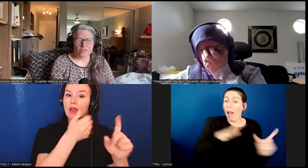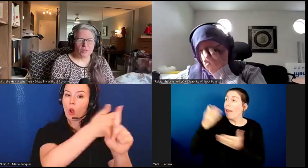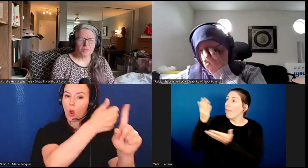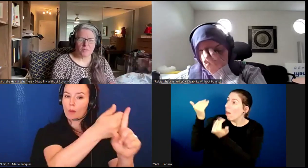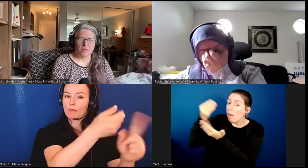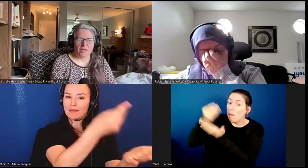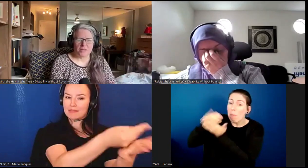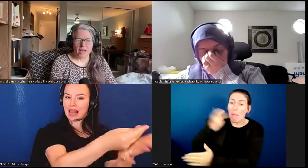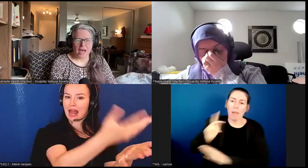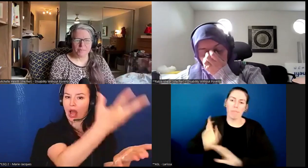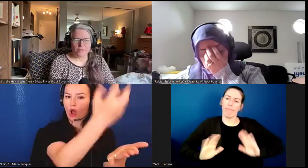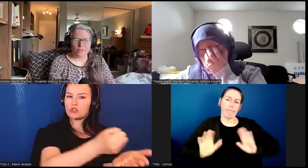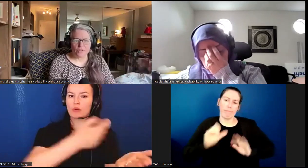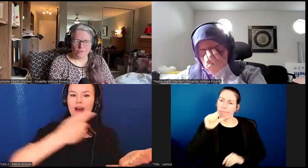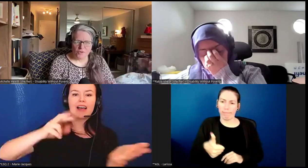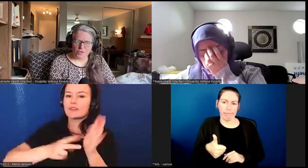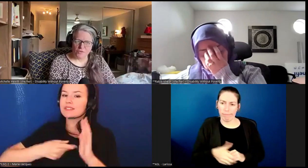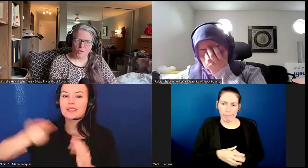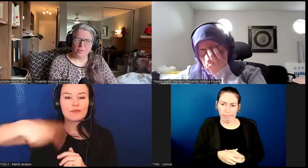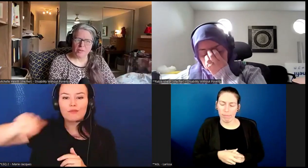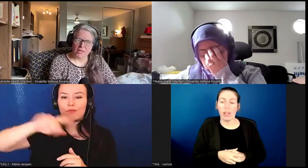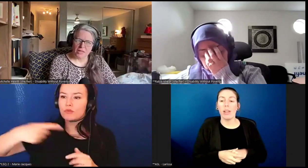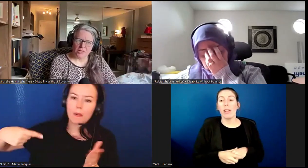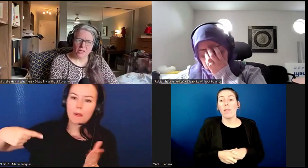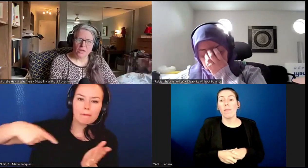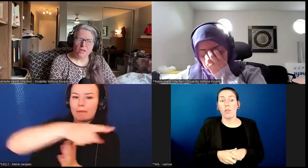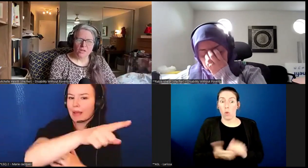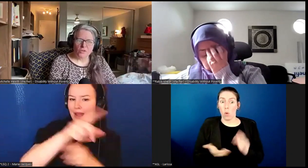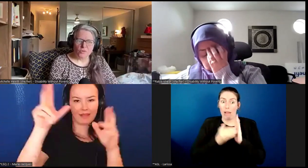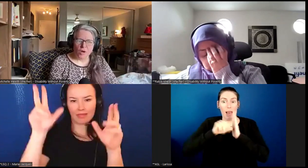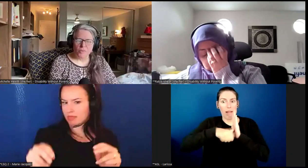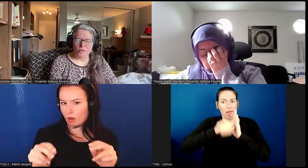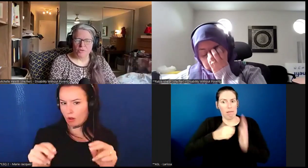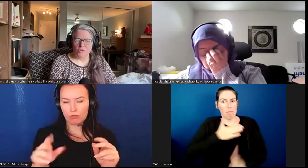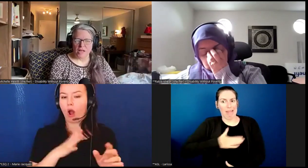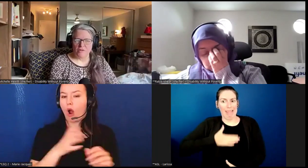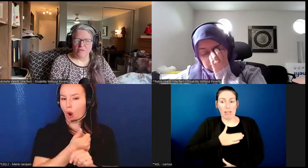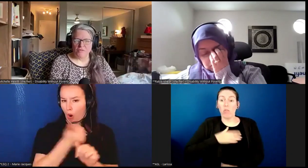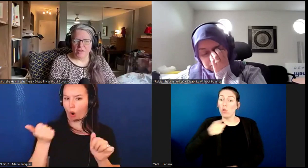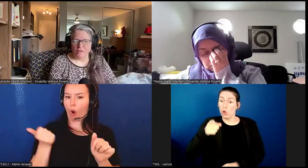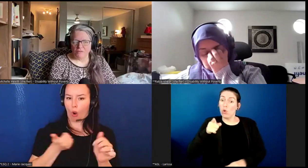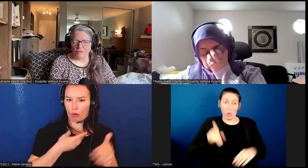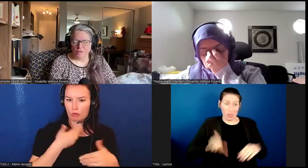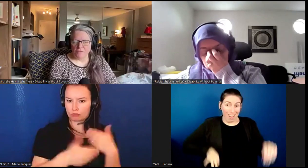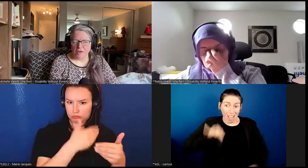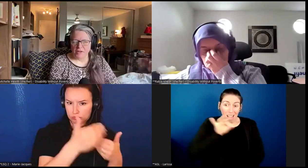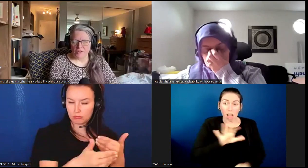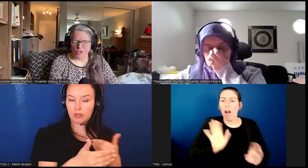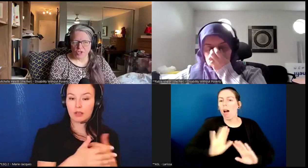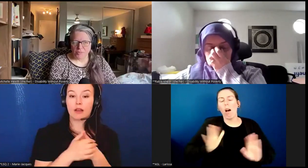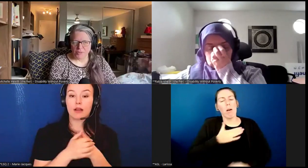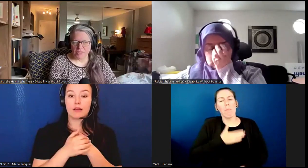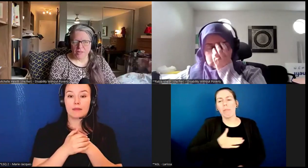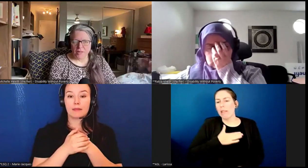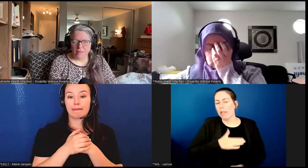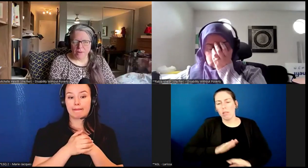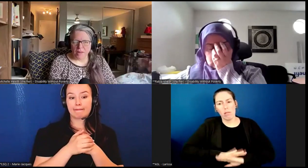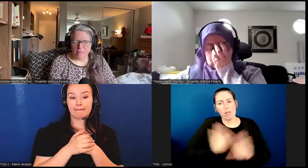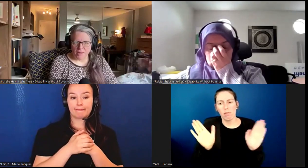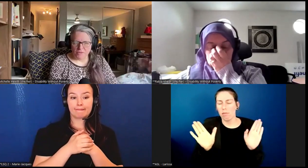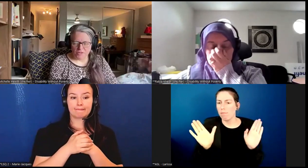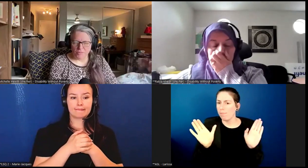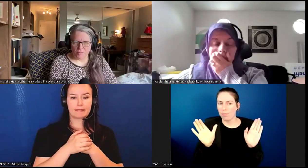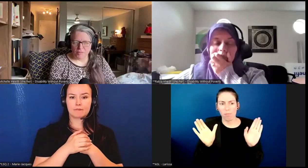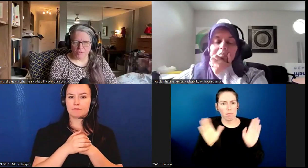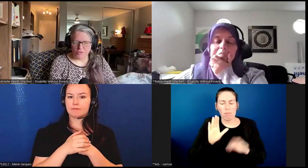There's going to be something else that happens. So first of all, please do not put yourself in further financial jeopardy by